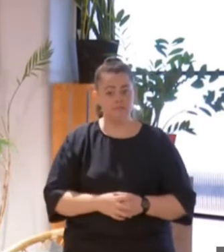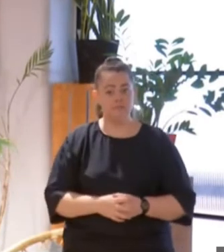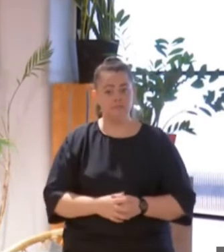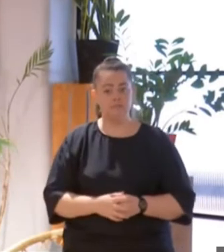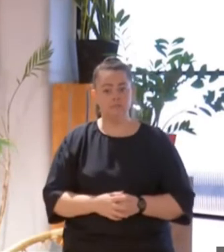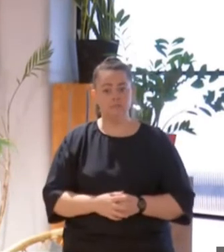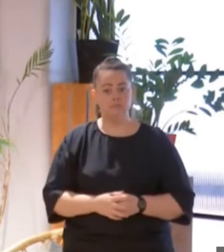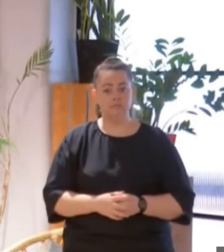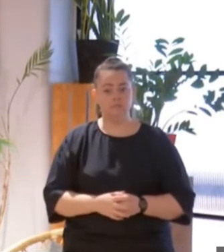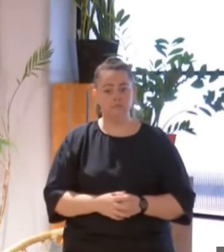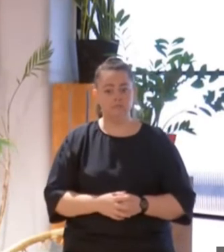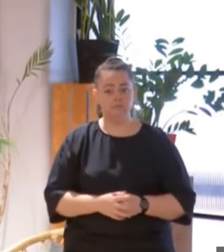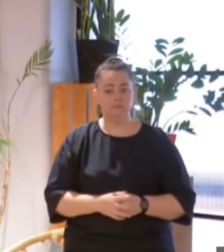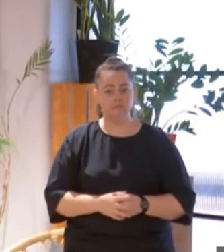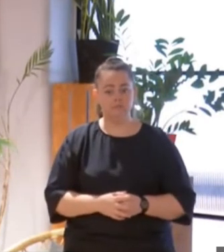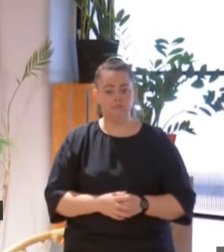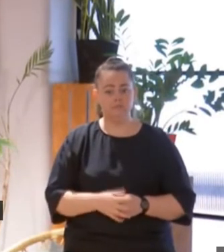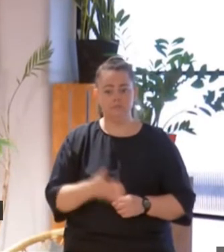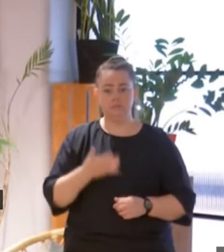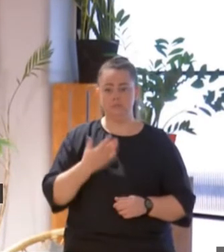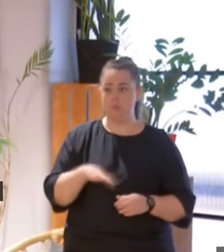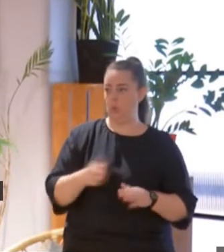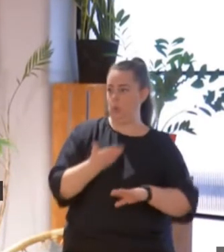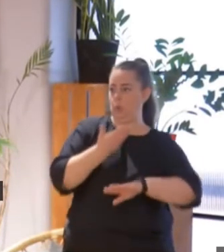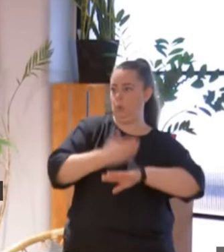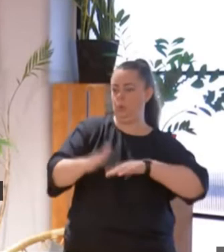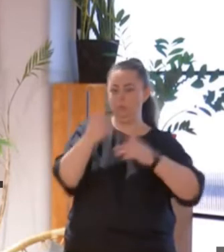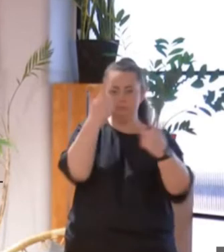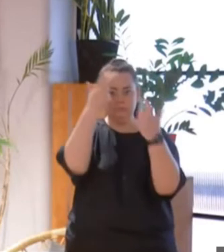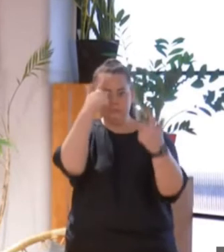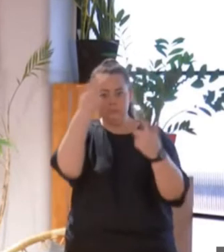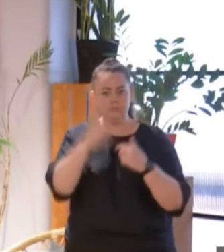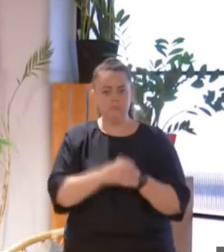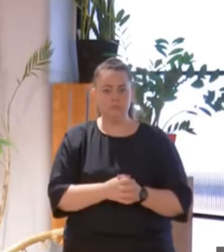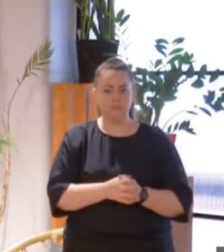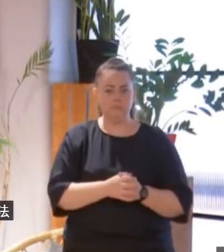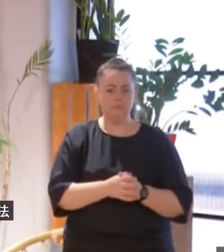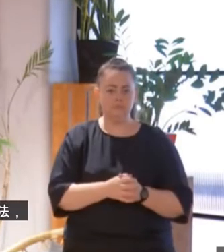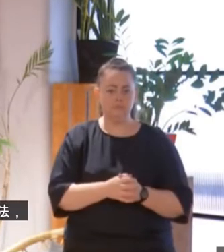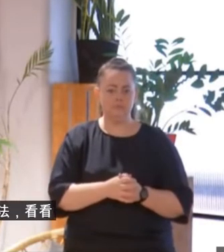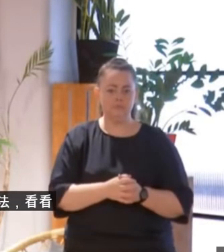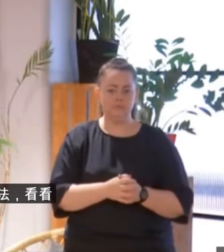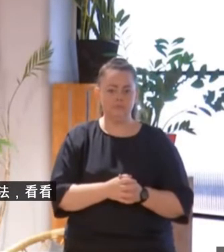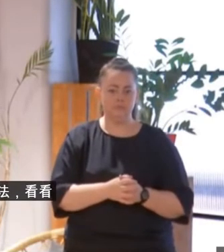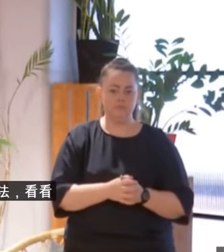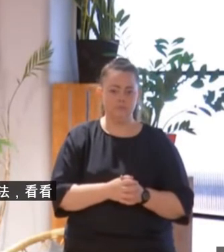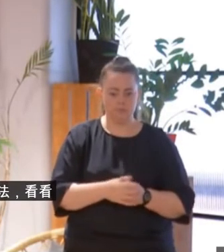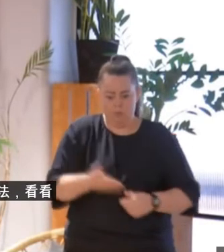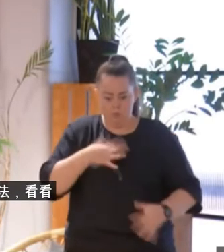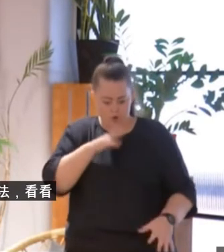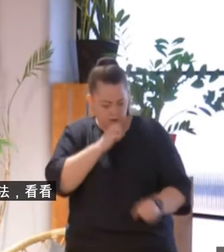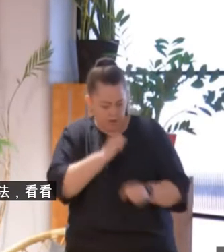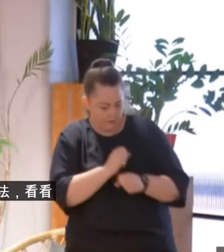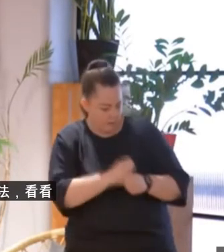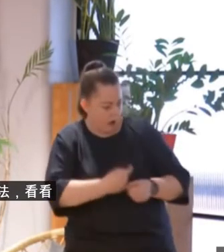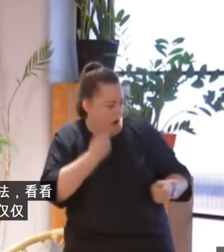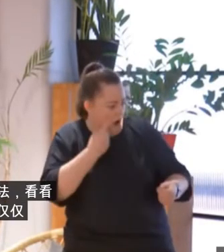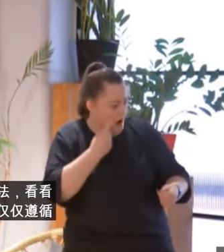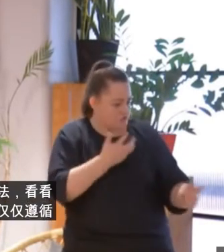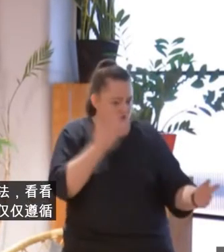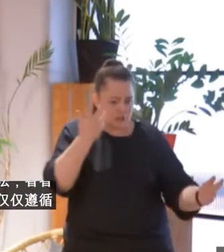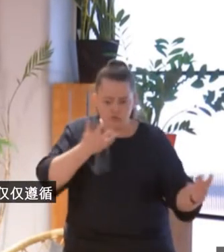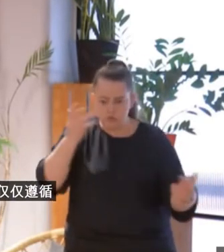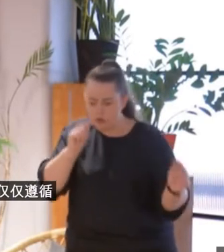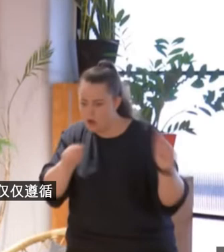outside governments, going outside the government public service, to look at those new ways, to look at where the need is. To